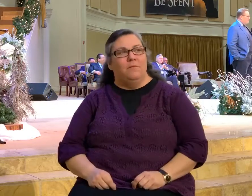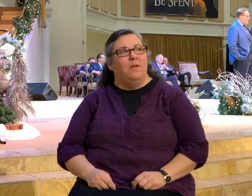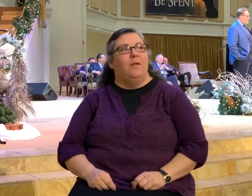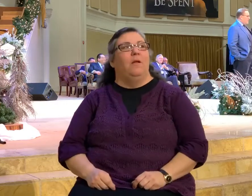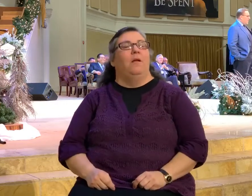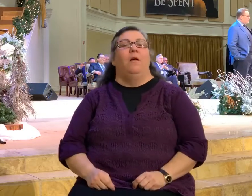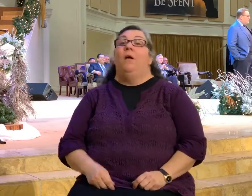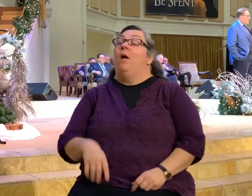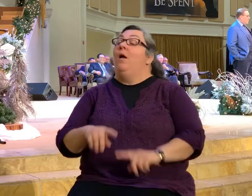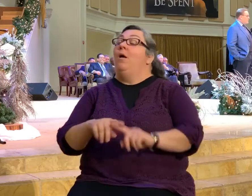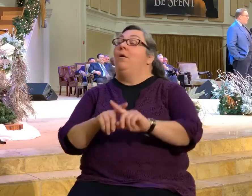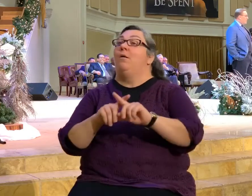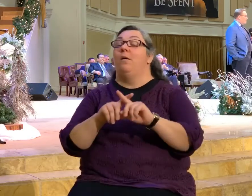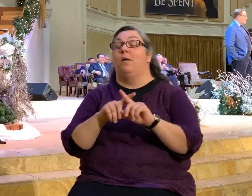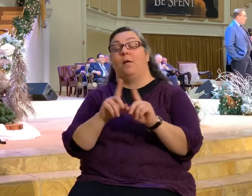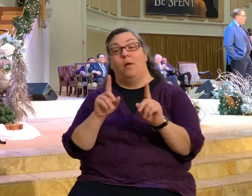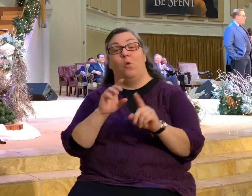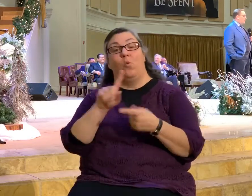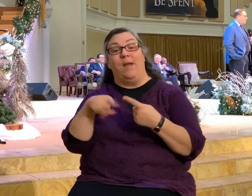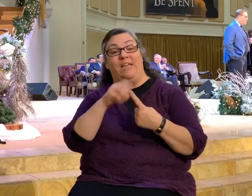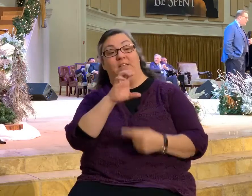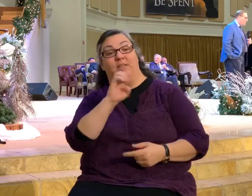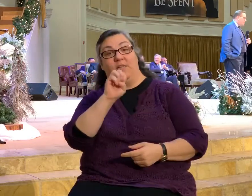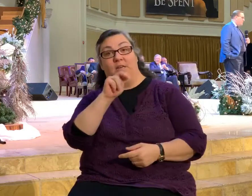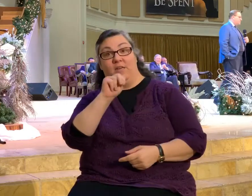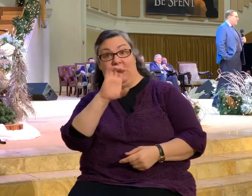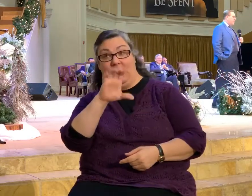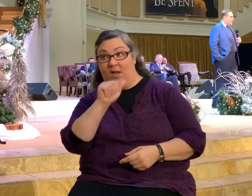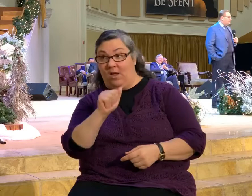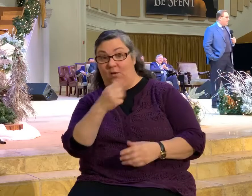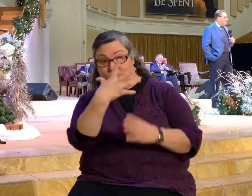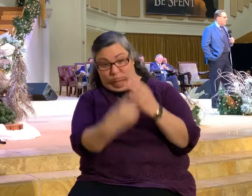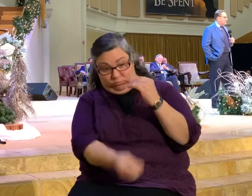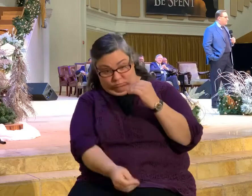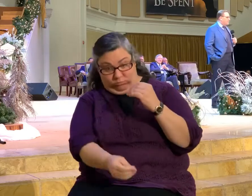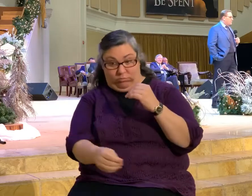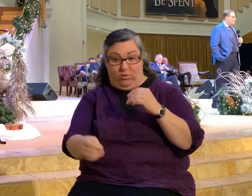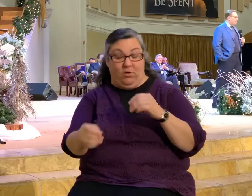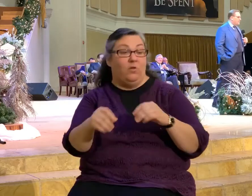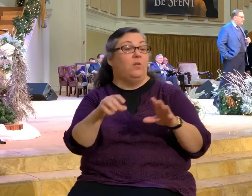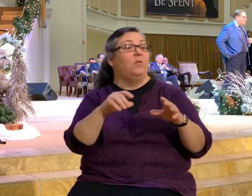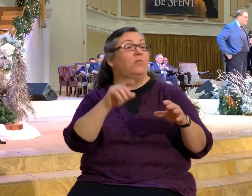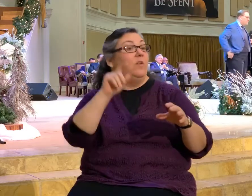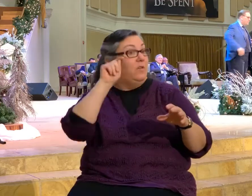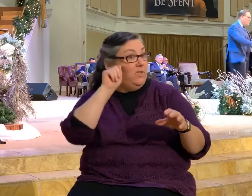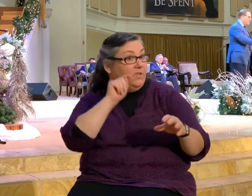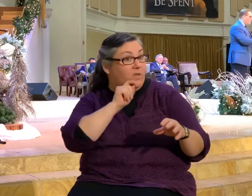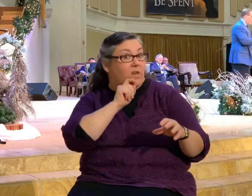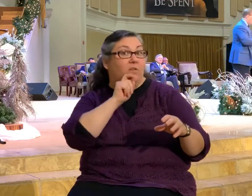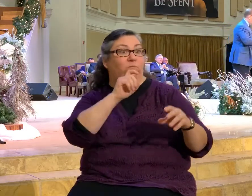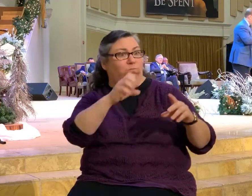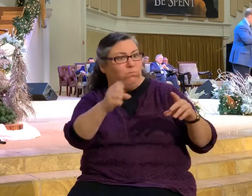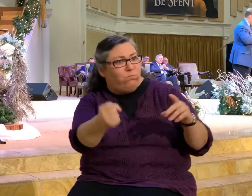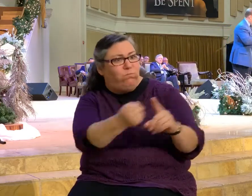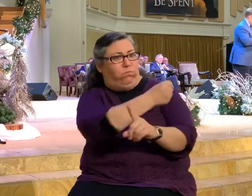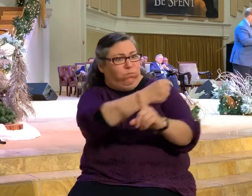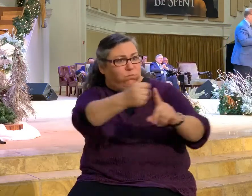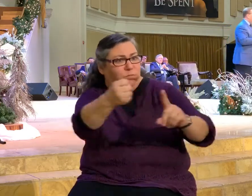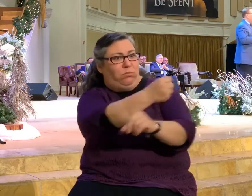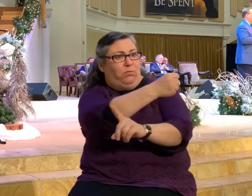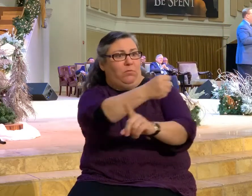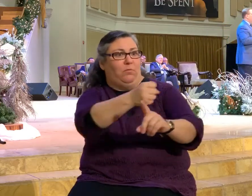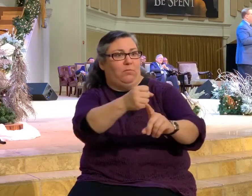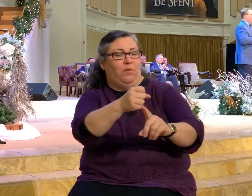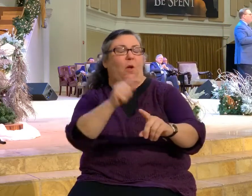I guess that was an indication. But when Seneca was gone, it went from being teenage vandalism and cruelty. His cruelty, perversion, and wickedness went